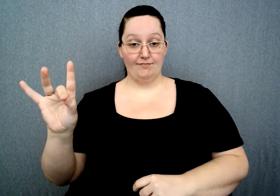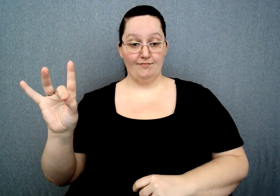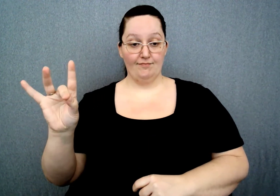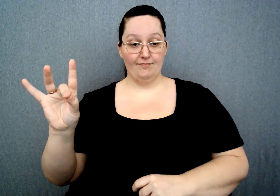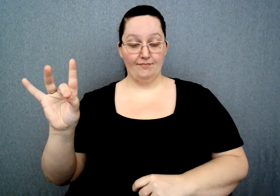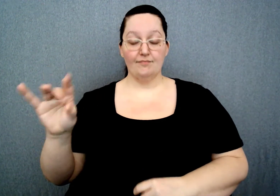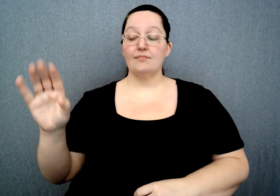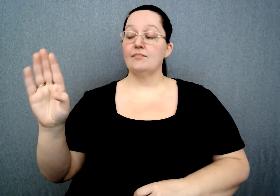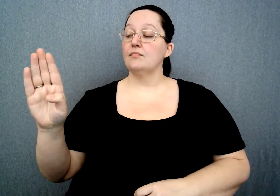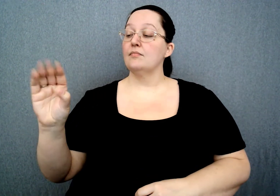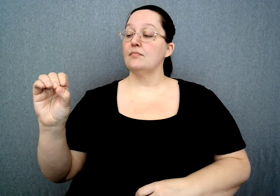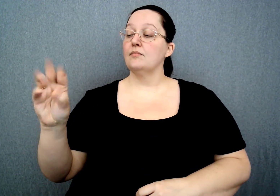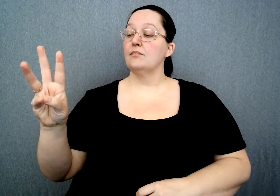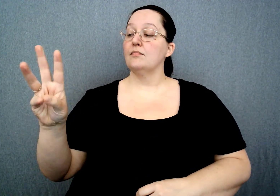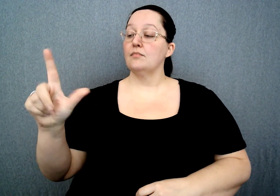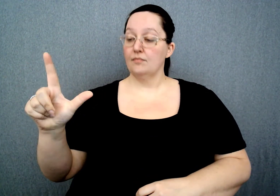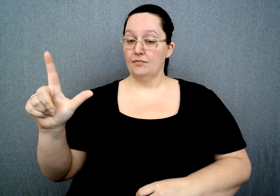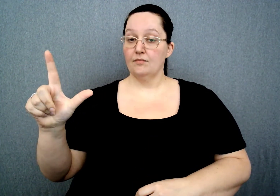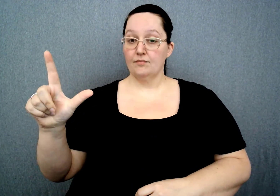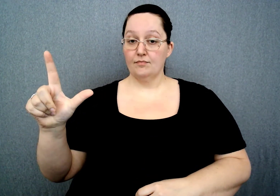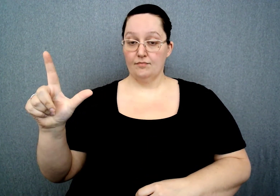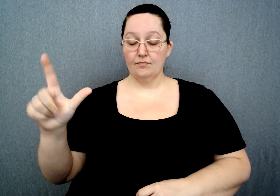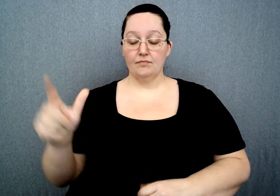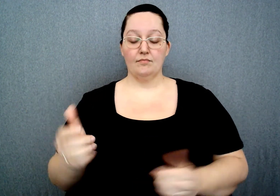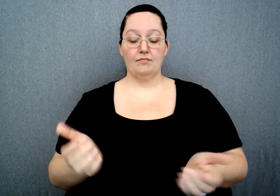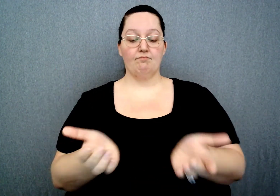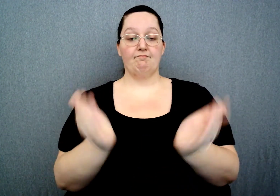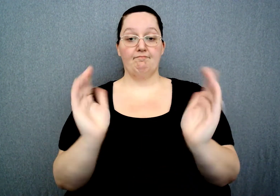Number 38, bowl.